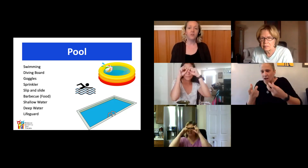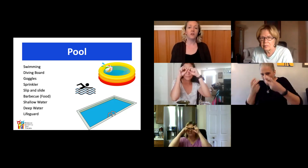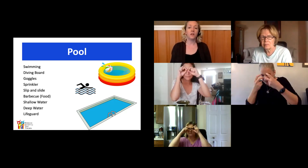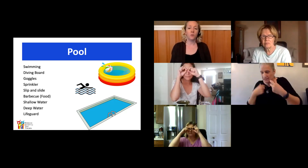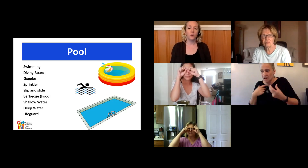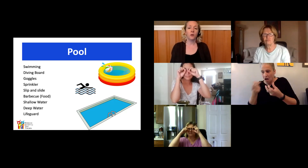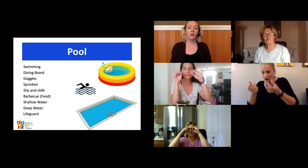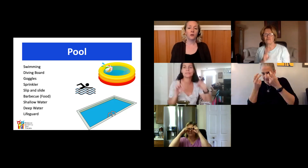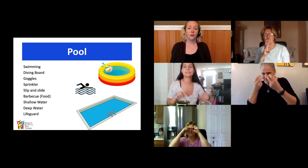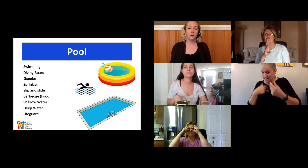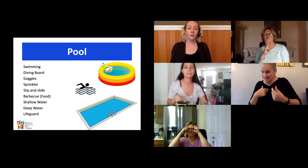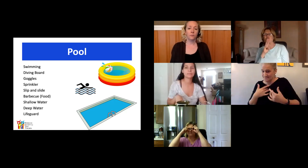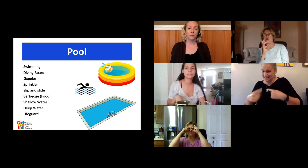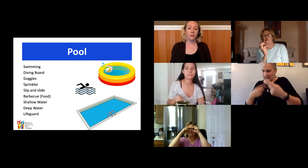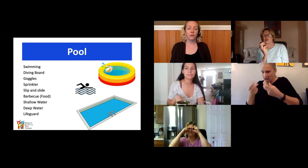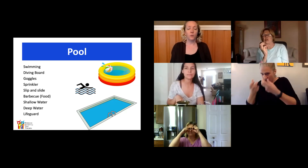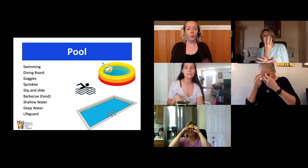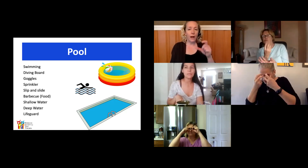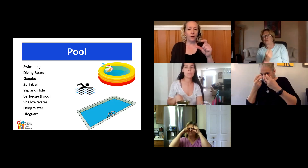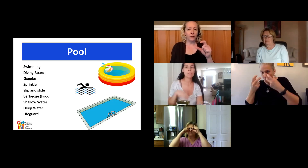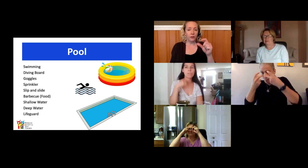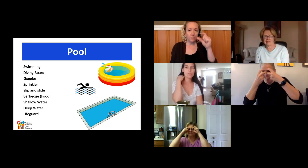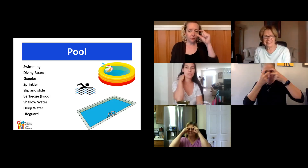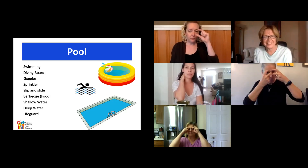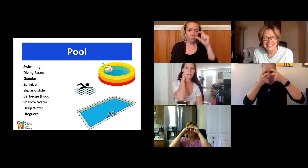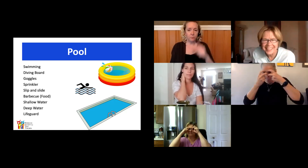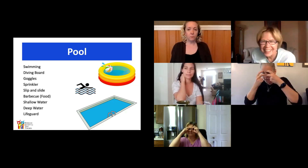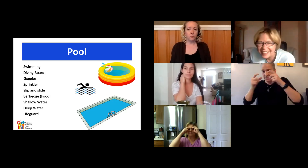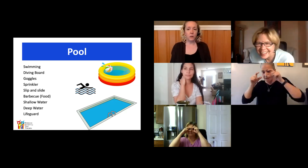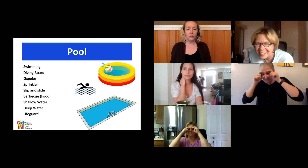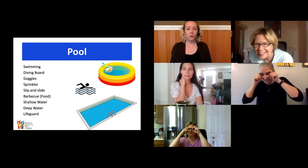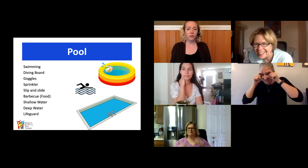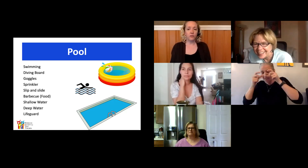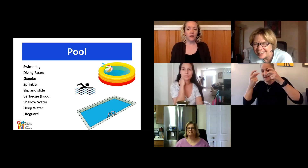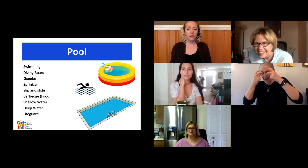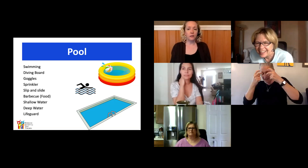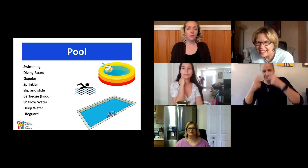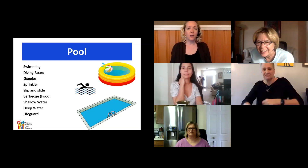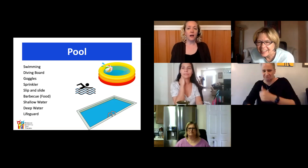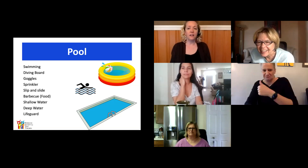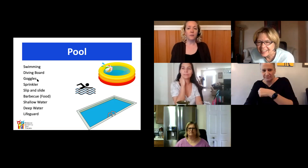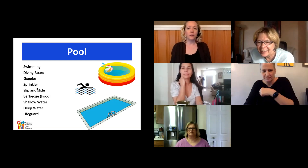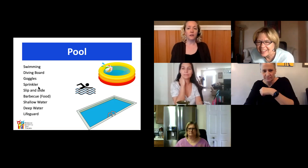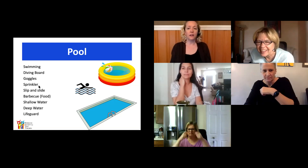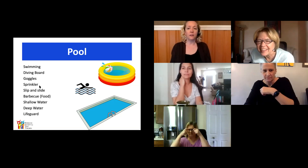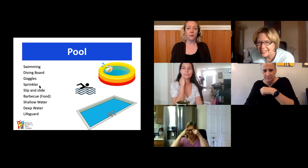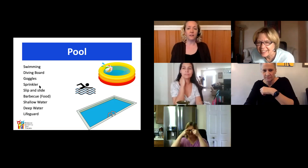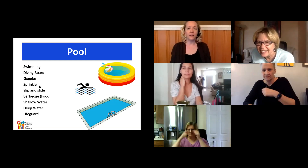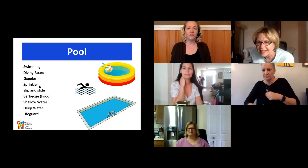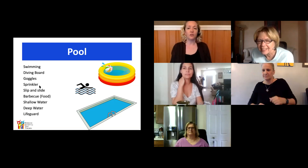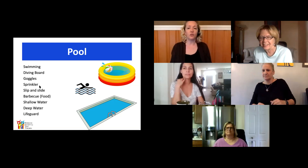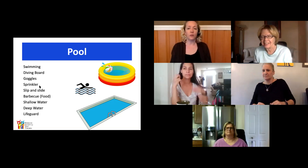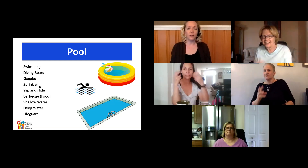they're more round and they much closer to your face. I typically sign them like this, so you can do it like this.